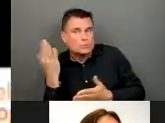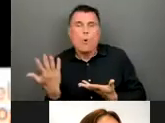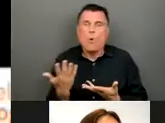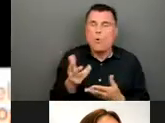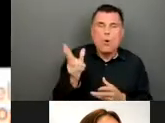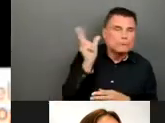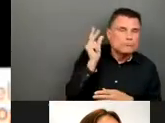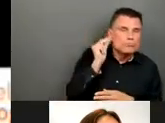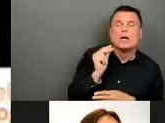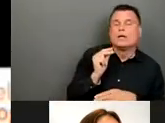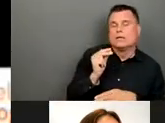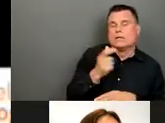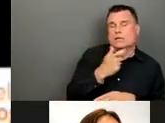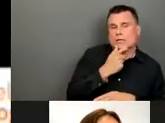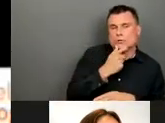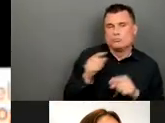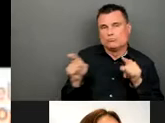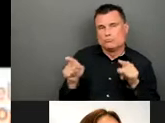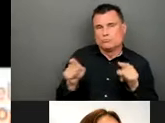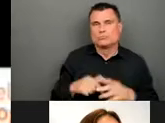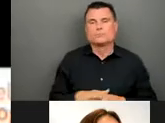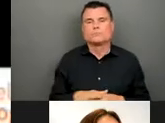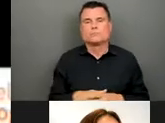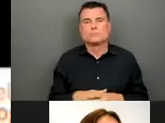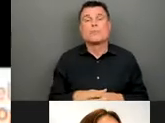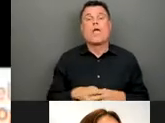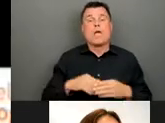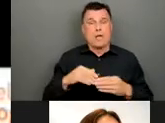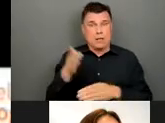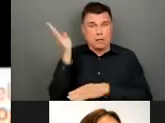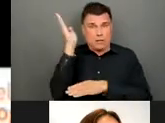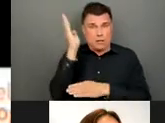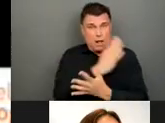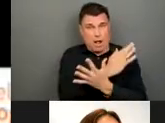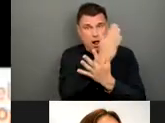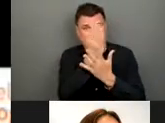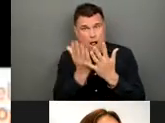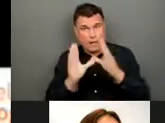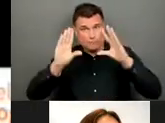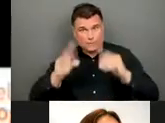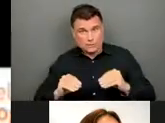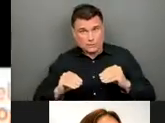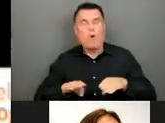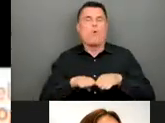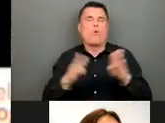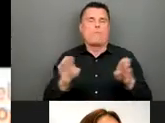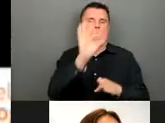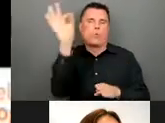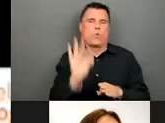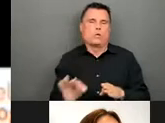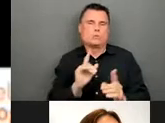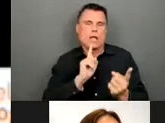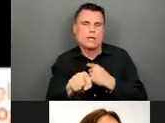There will be also a Q&A session at the end of this event. We would really like to encourage everyone to type